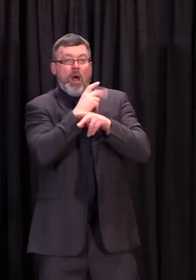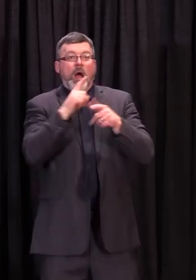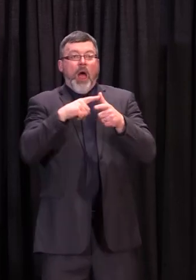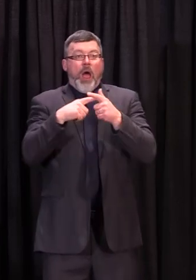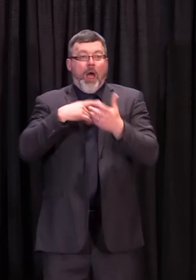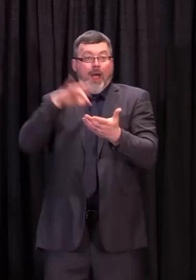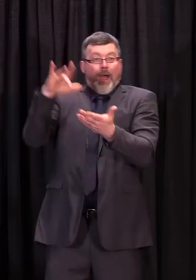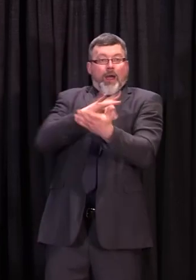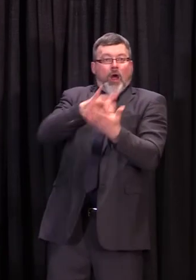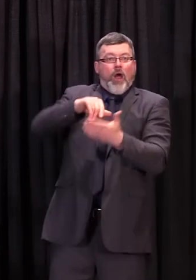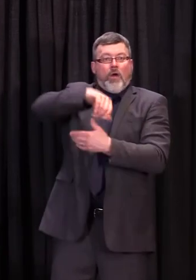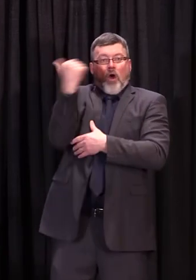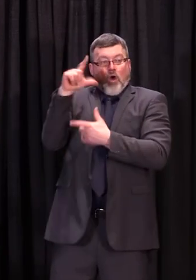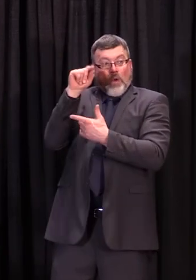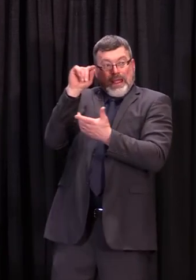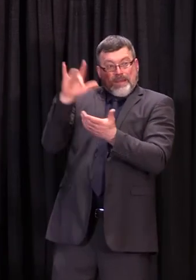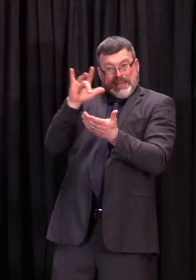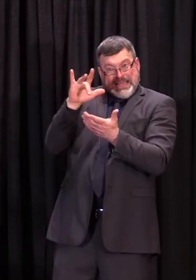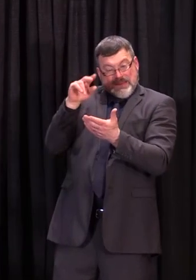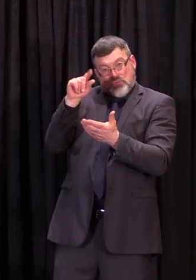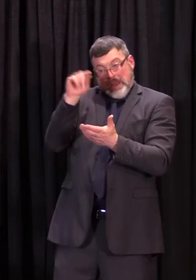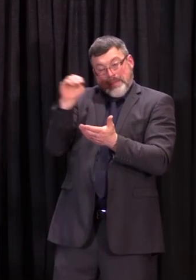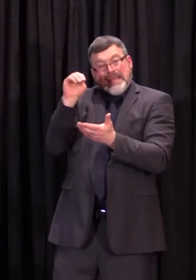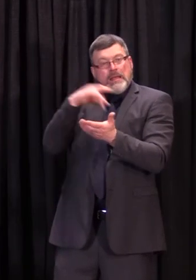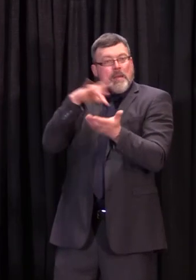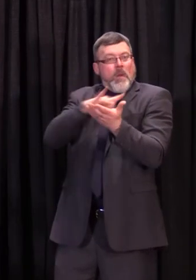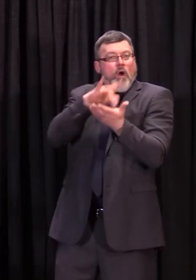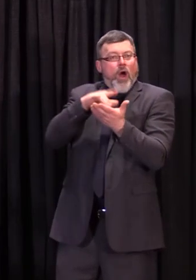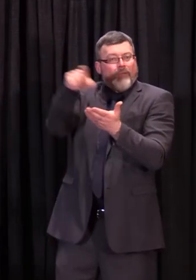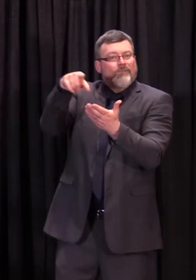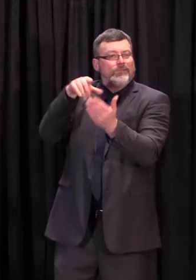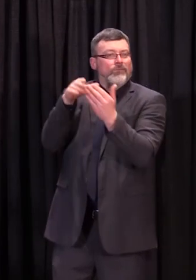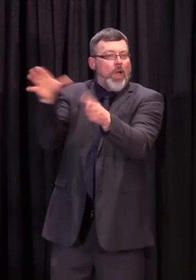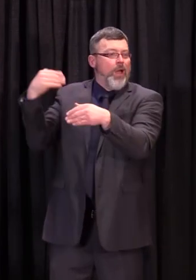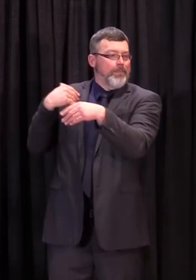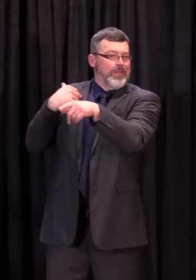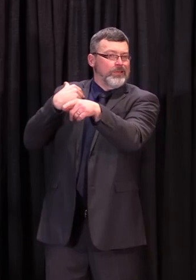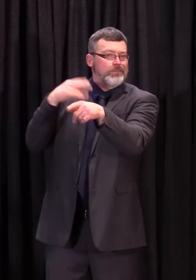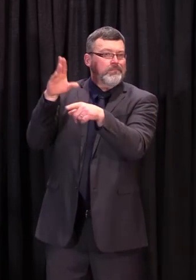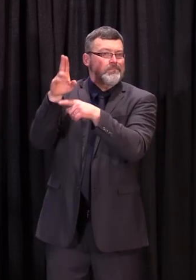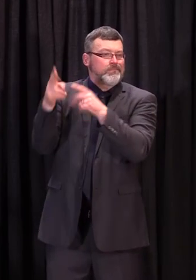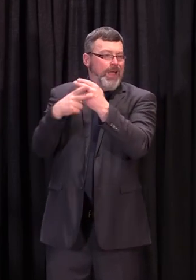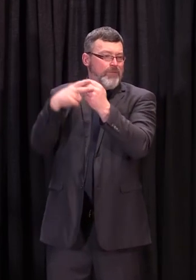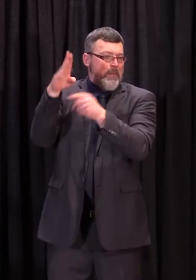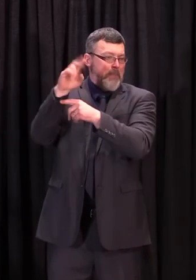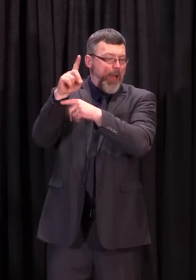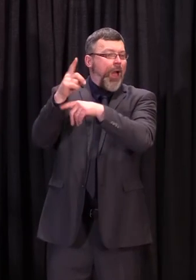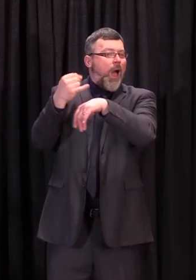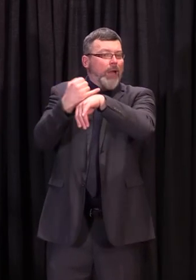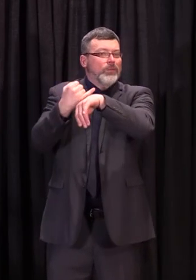projects. This will save taxpayers millions in interest payments in the years to come.